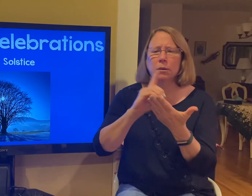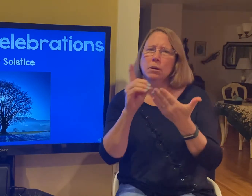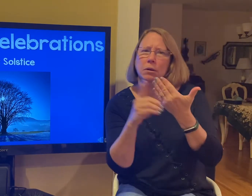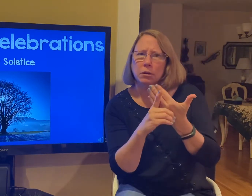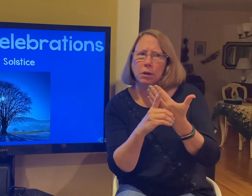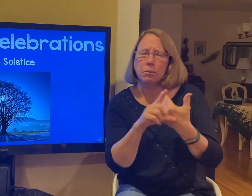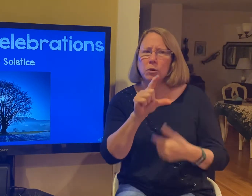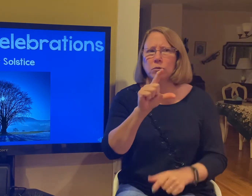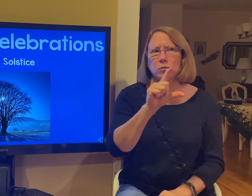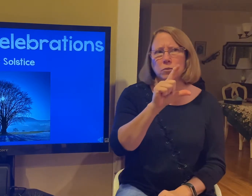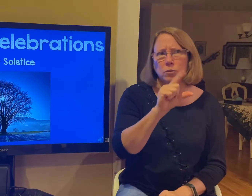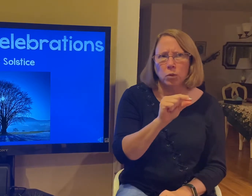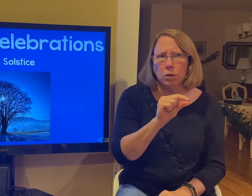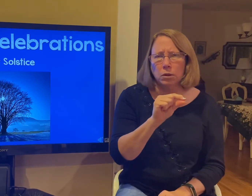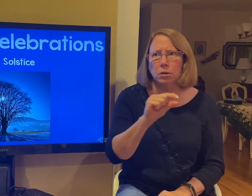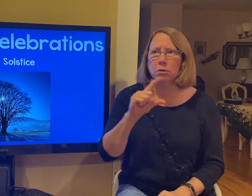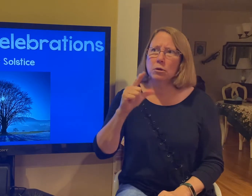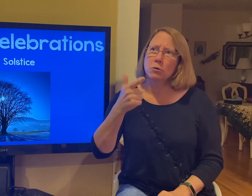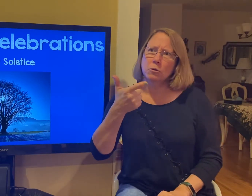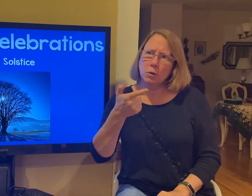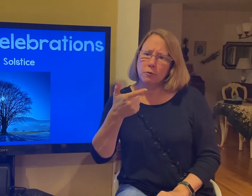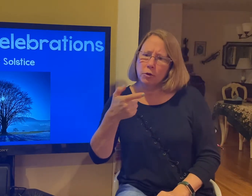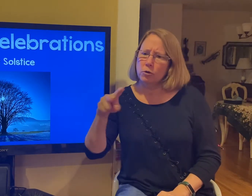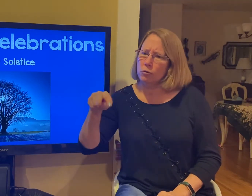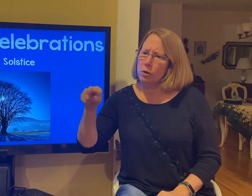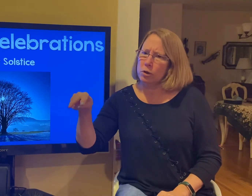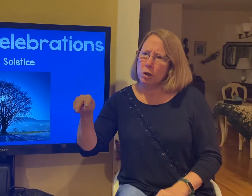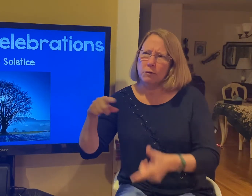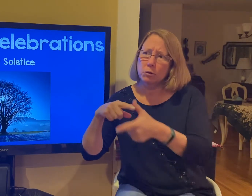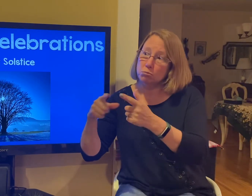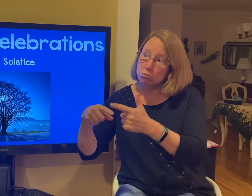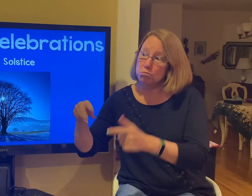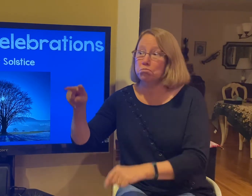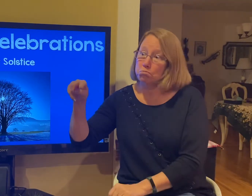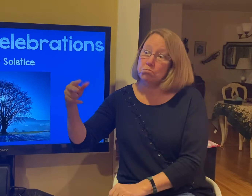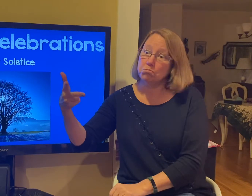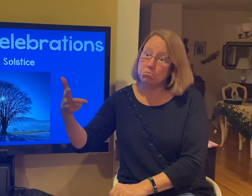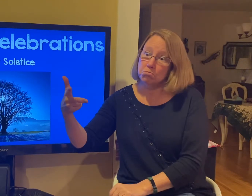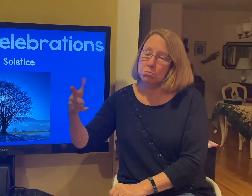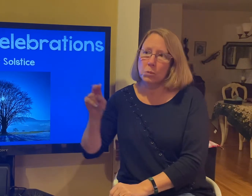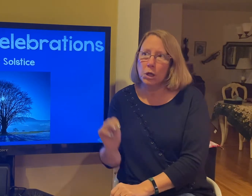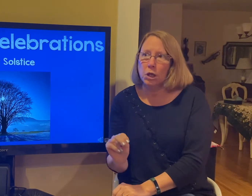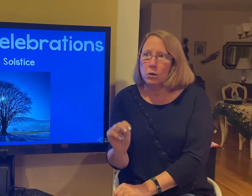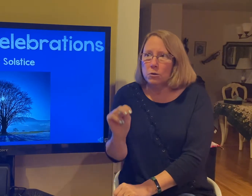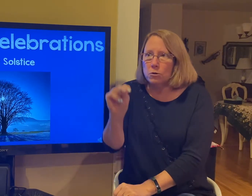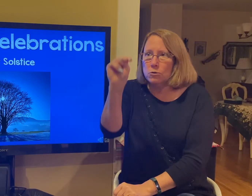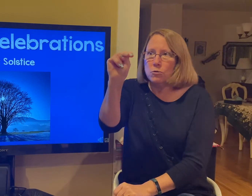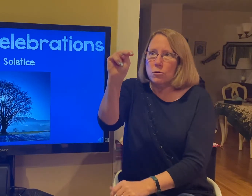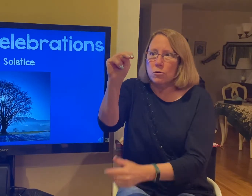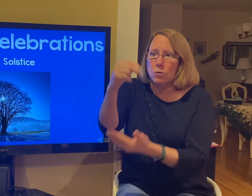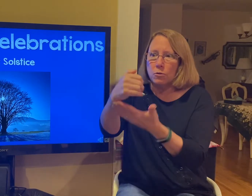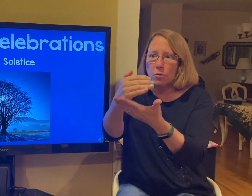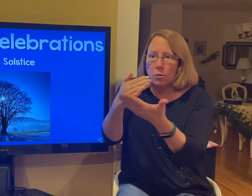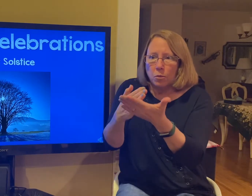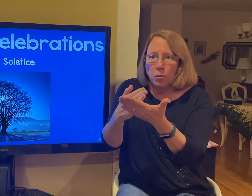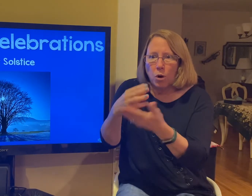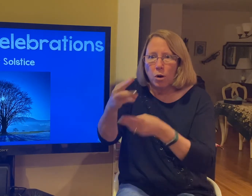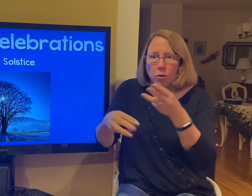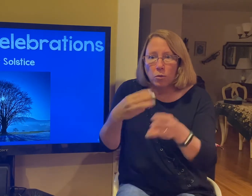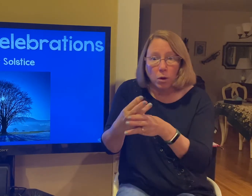21st, 22nd, or 23rd in the northern hemisphere, or the northern